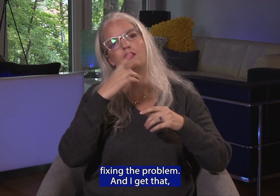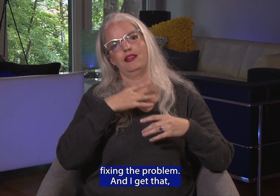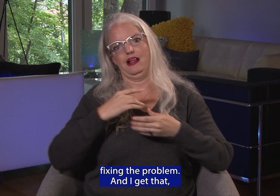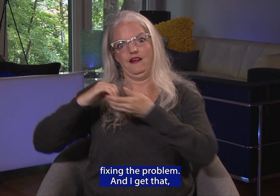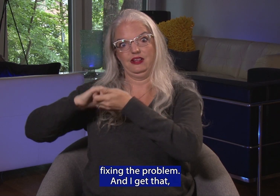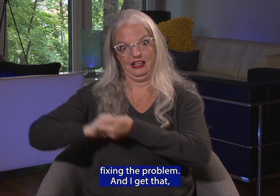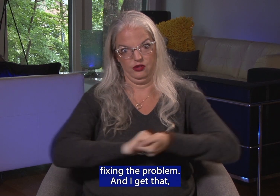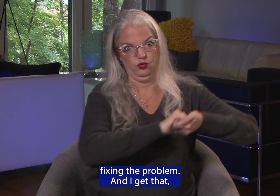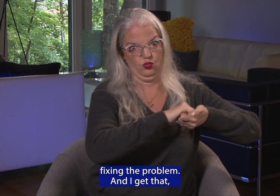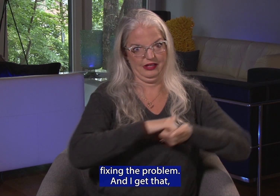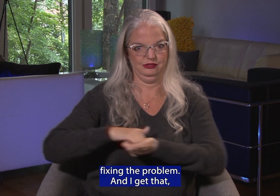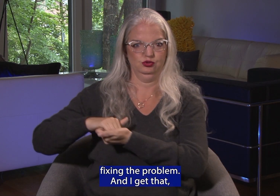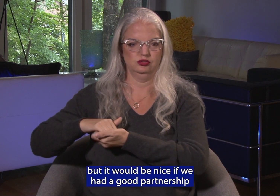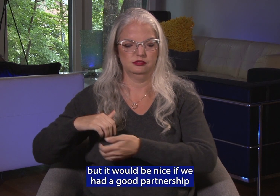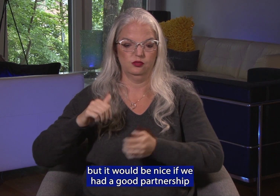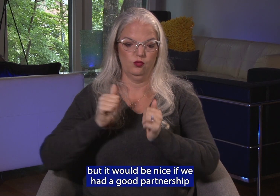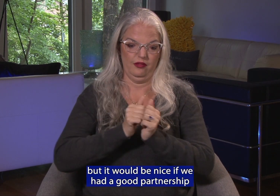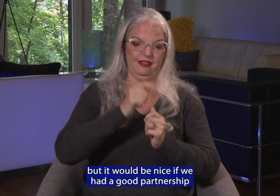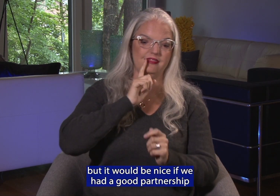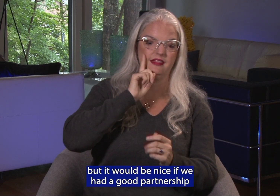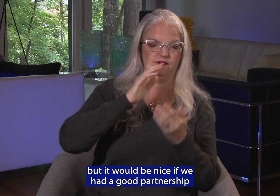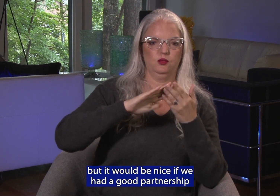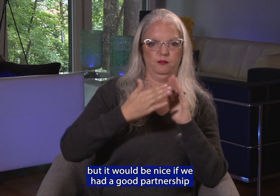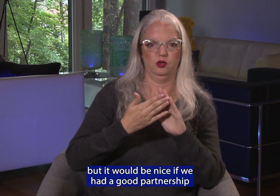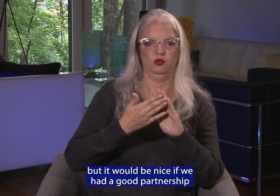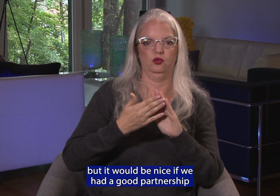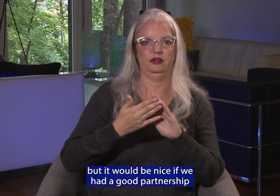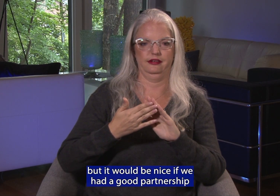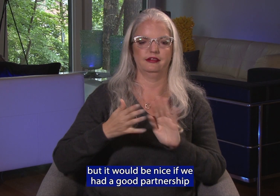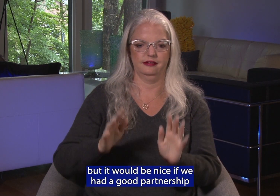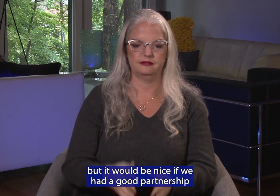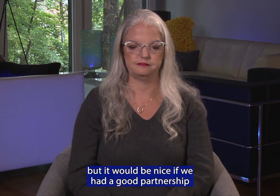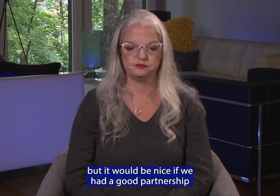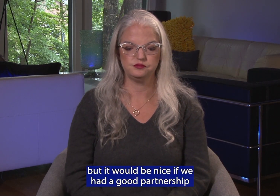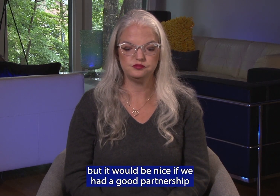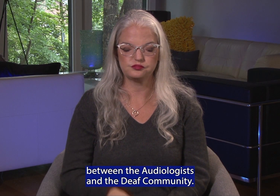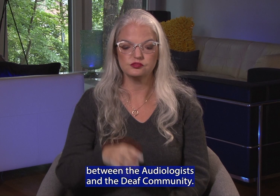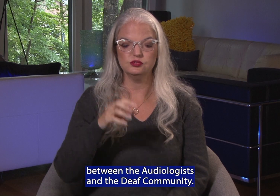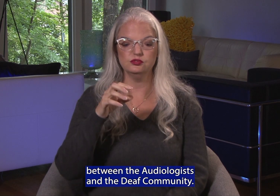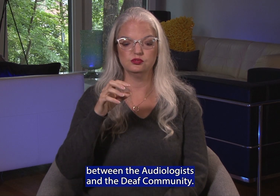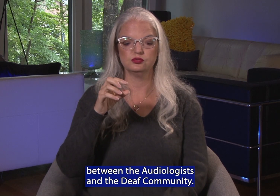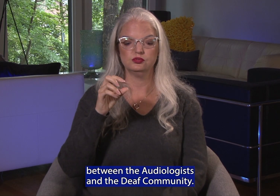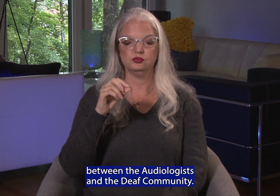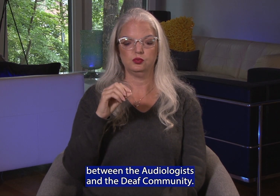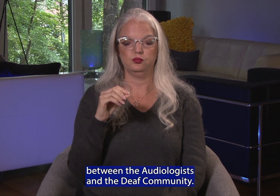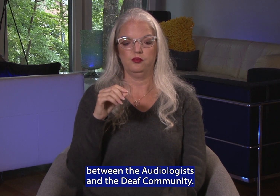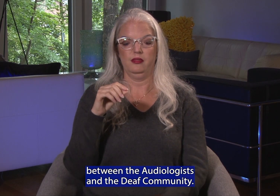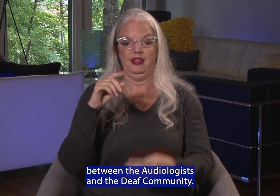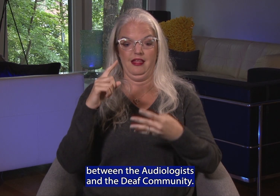problem. And I get that, but it would be nice if we had a good partnership between the audiologists and the deaf